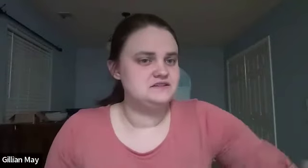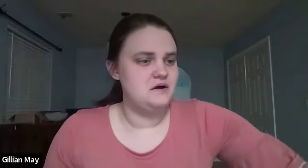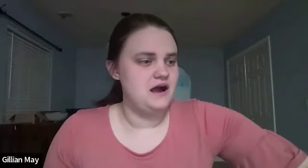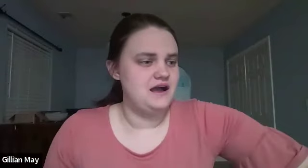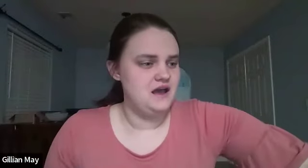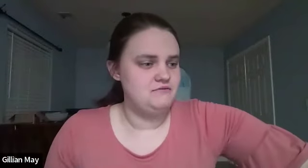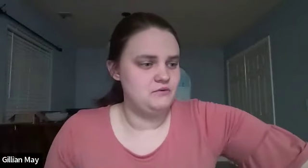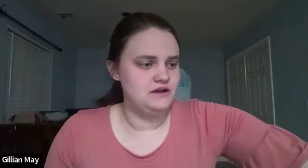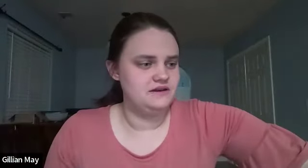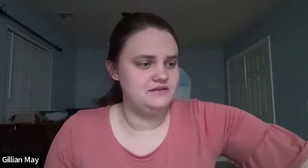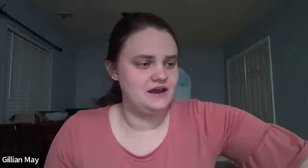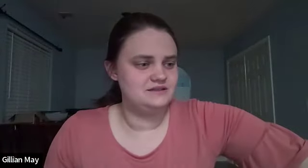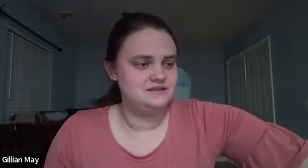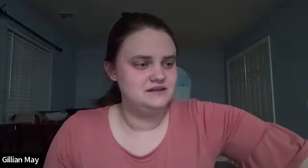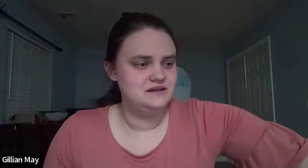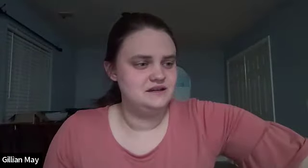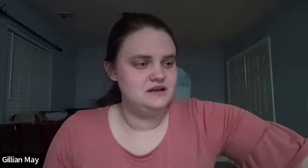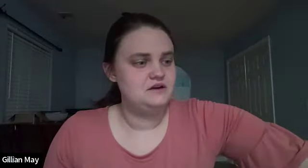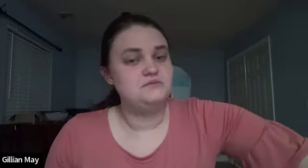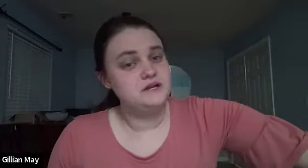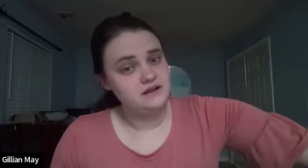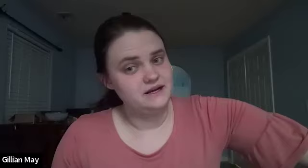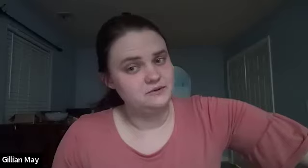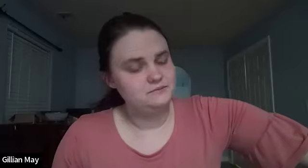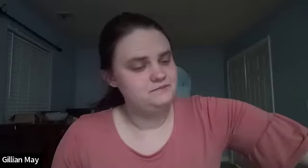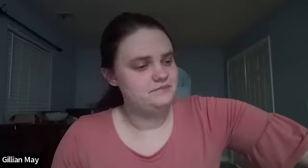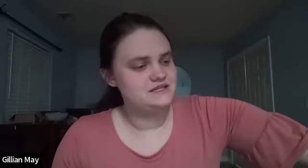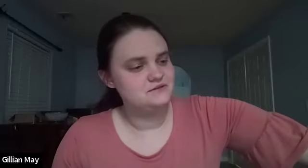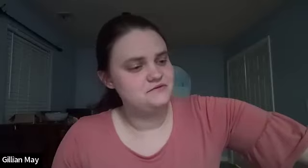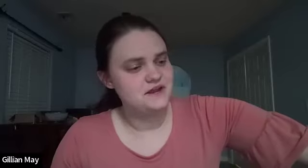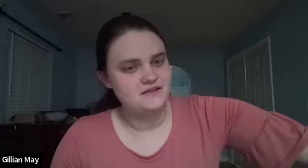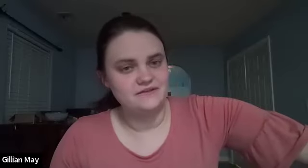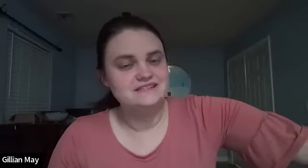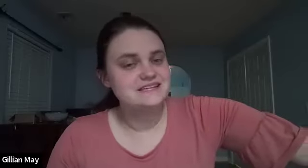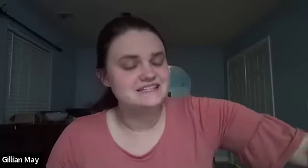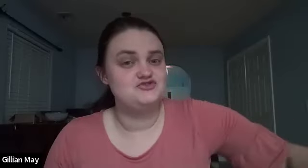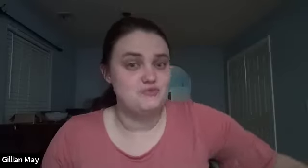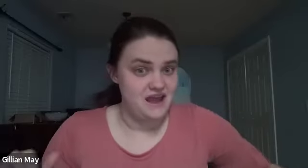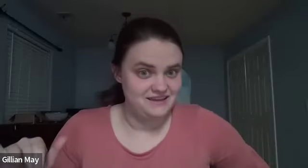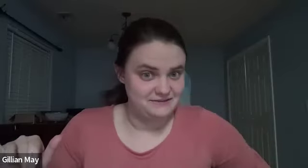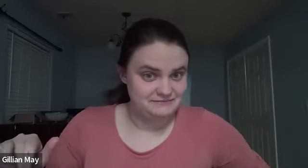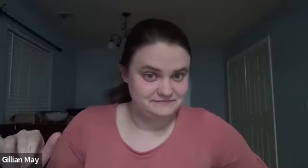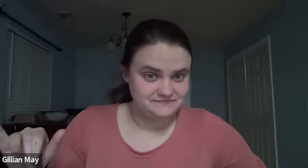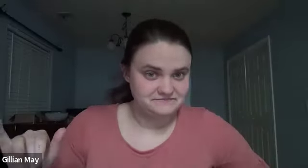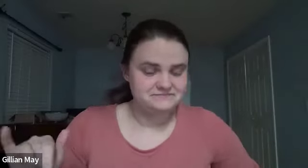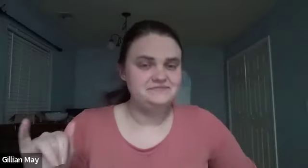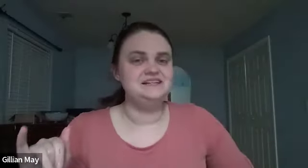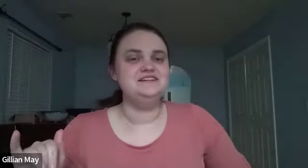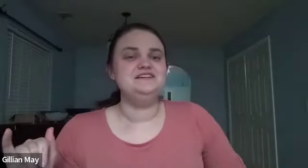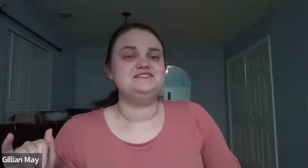So I have one that's not a real animal, but it's still fun nonetheless, and it's a dragon.